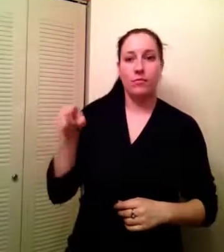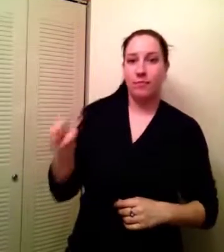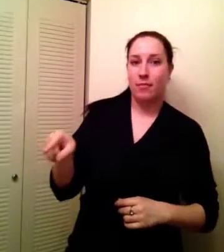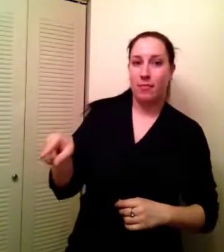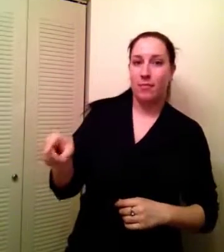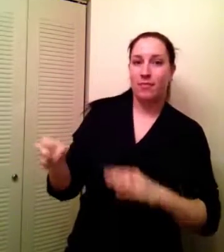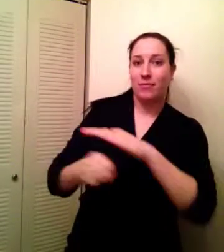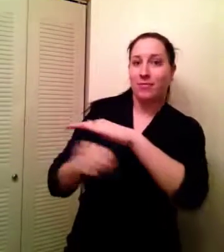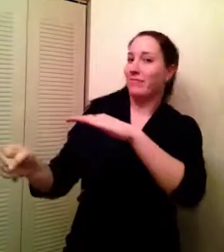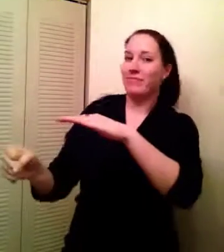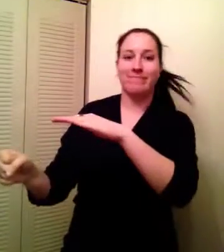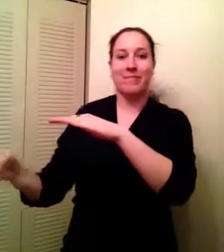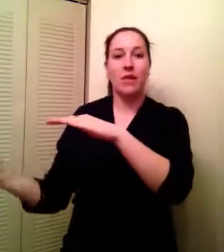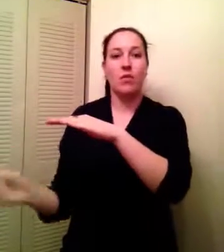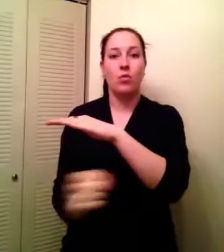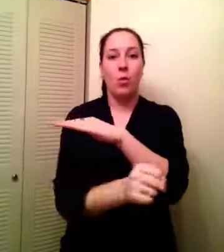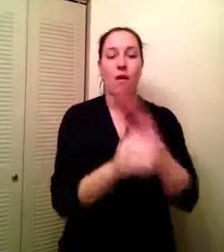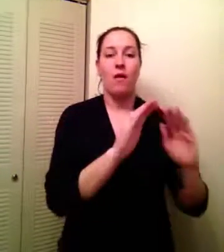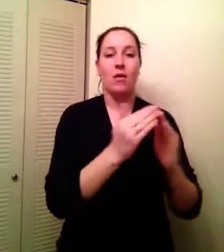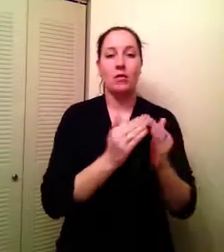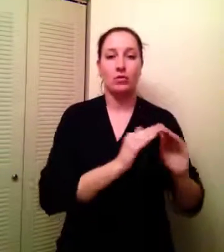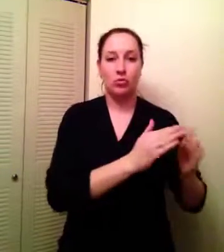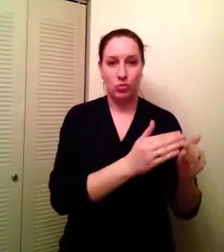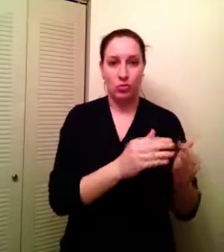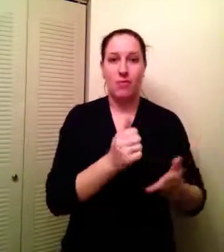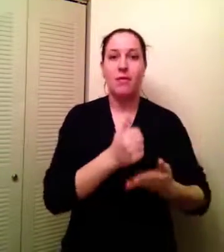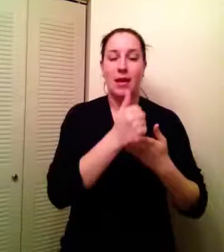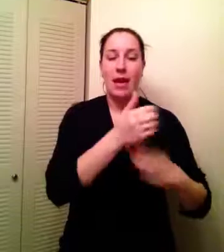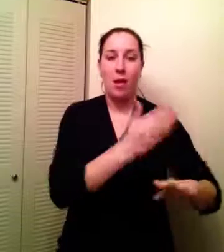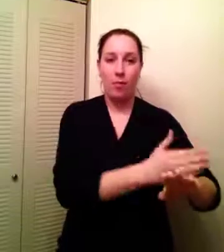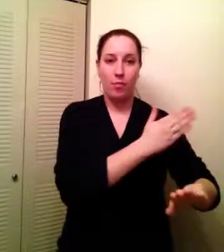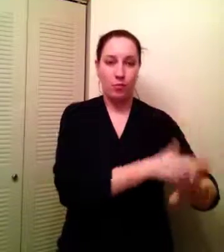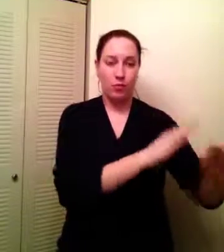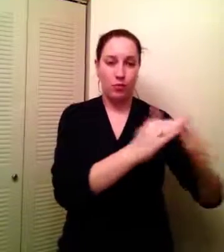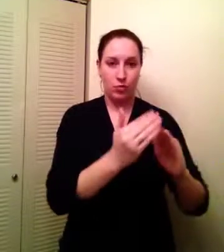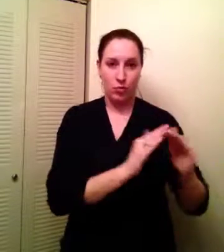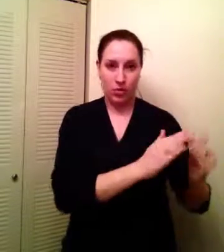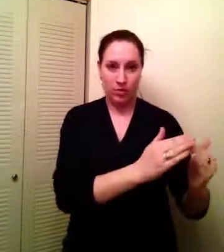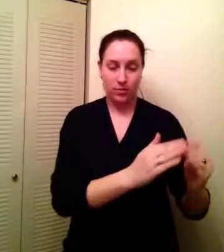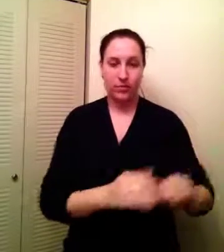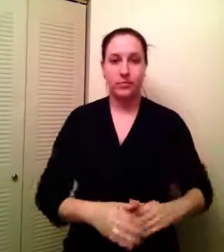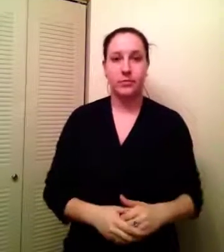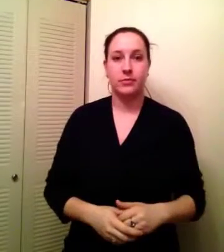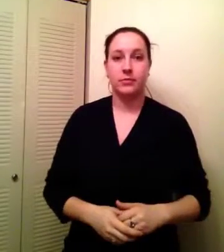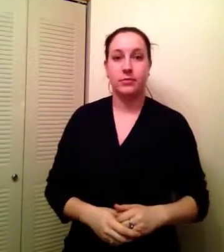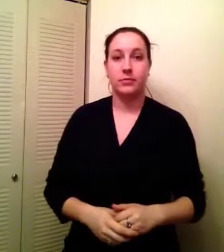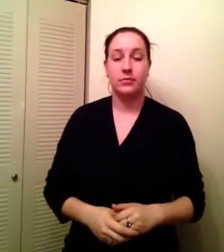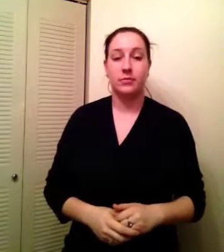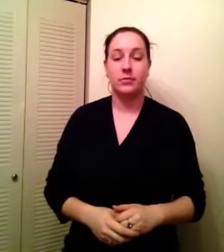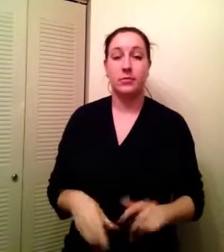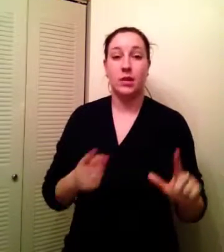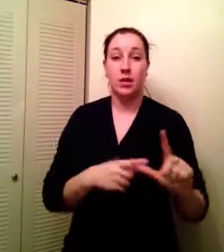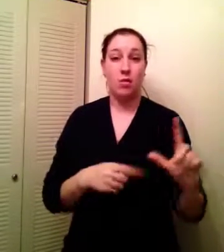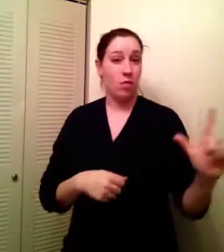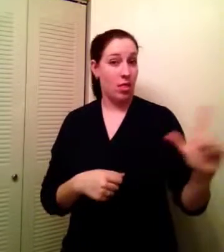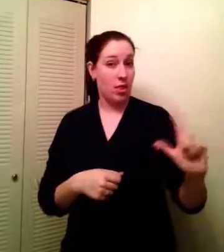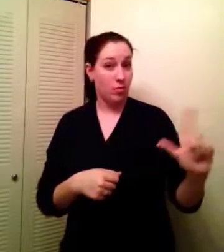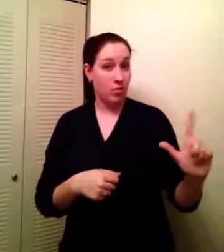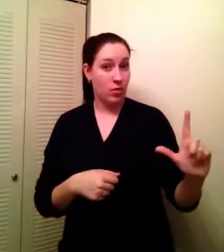faster, to keep them out of prison and probation systems. Why do liberals like it? If you're going to be stereotypical, Colin talks about